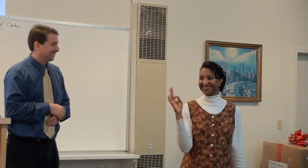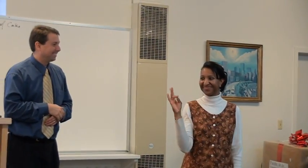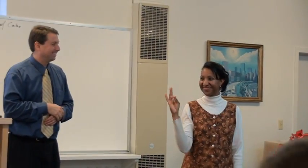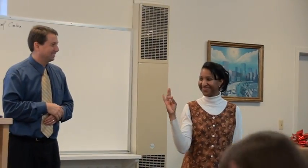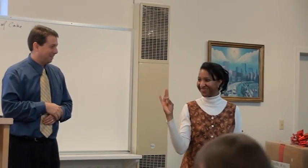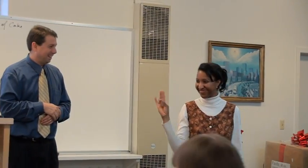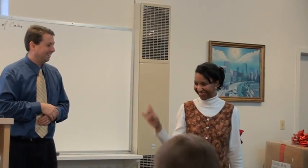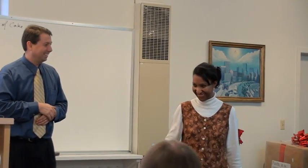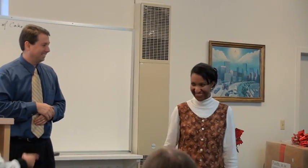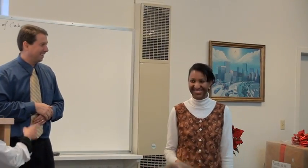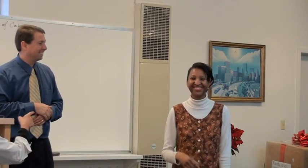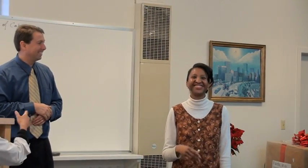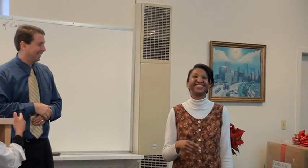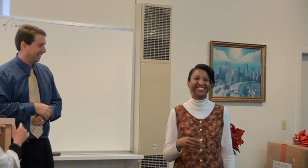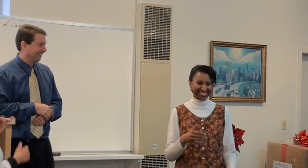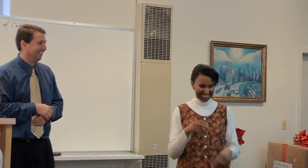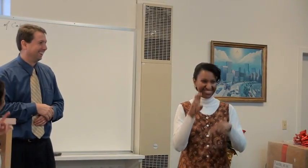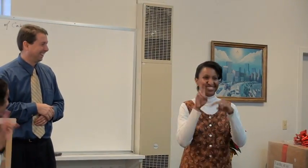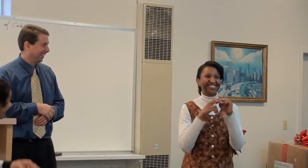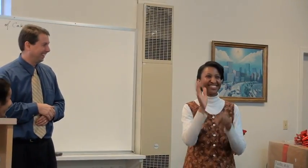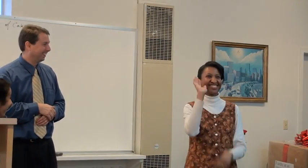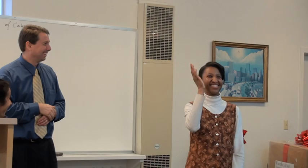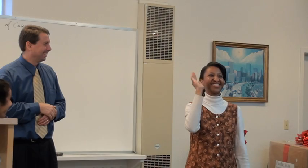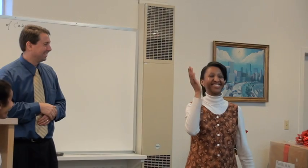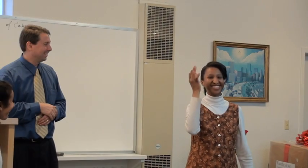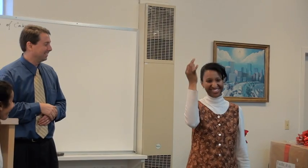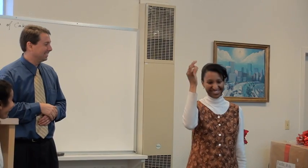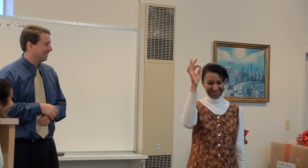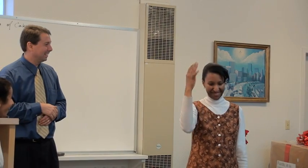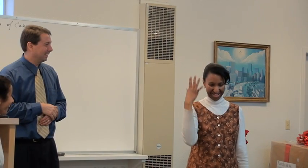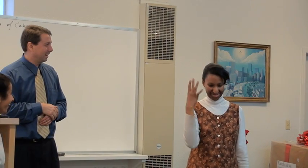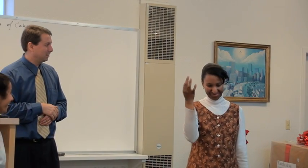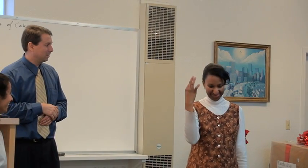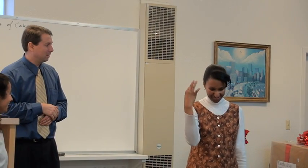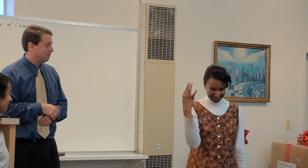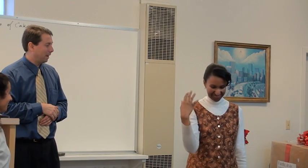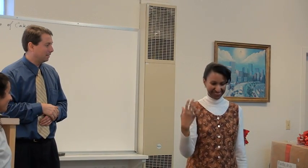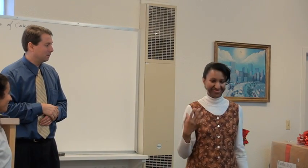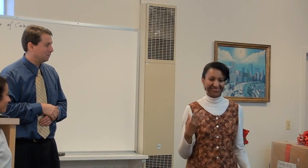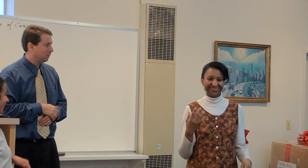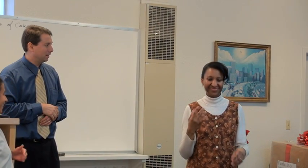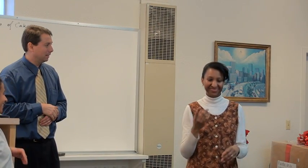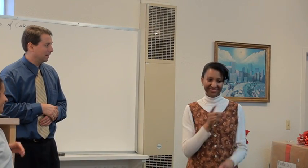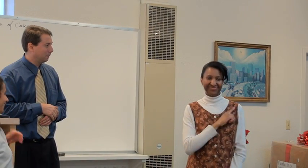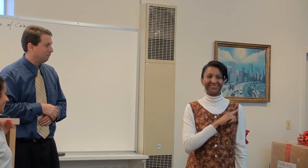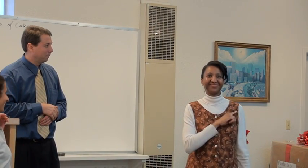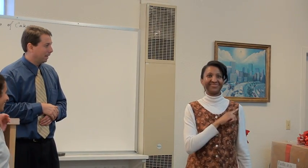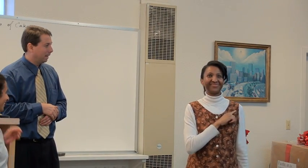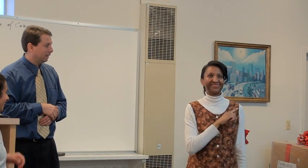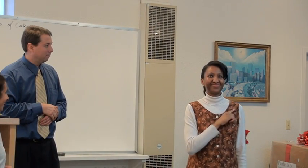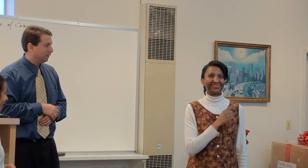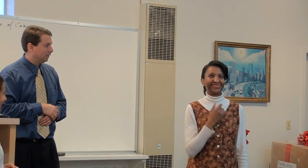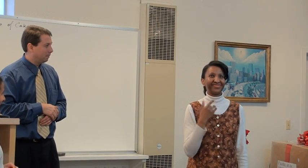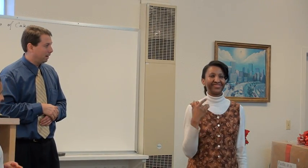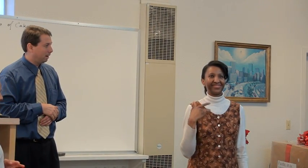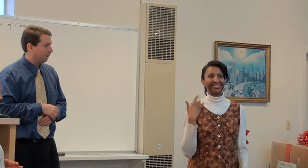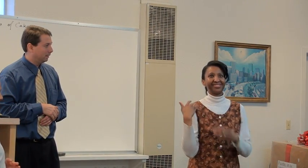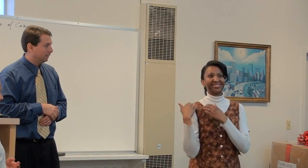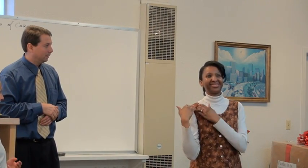She was about 18, 17. Okay. She was sitting in the lecture, and the pastor was preaching, and it convicted my heart.